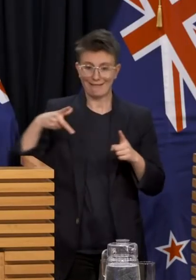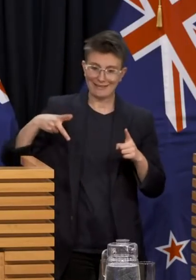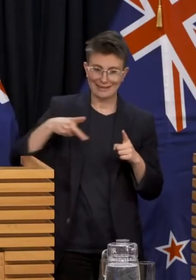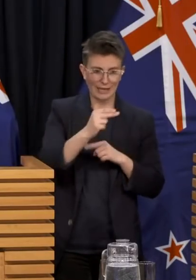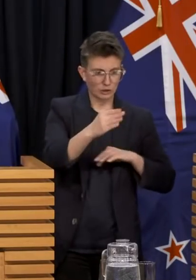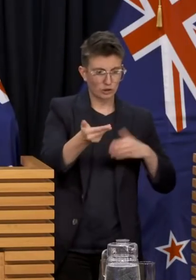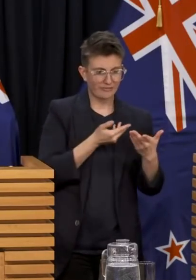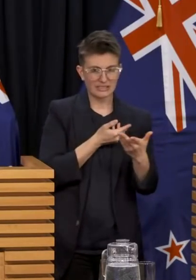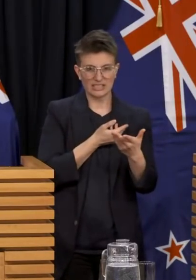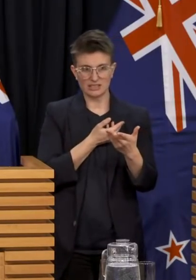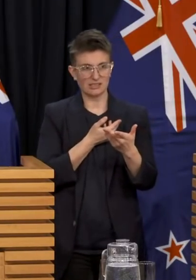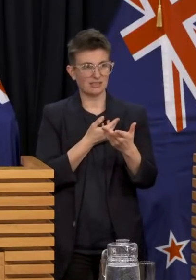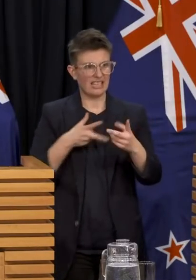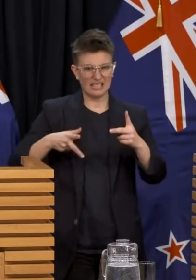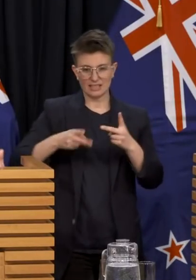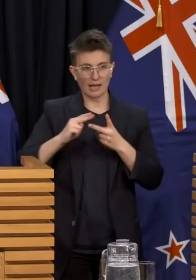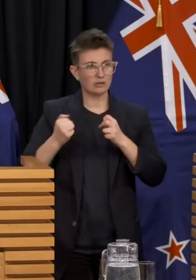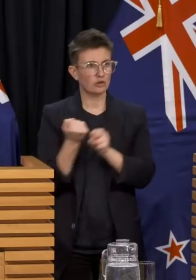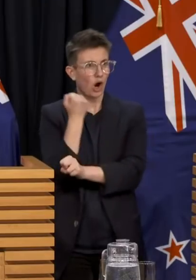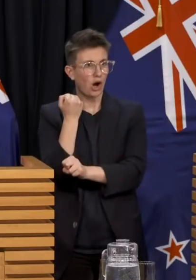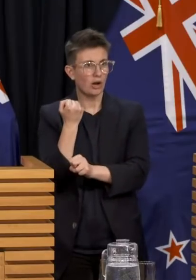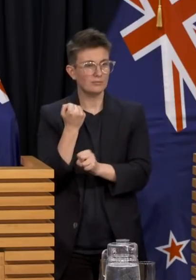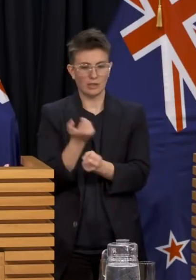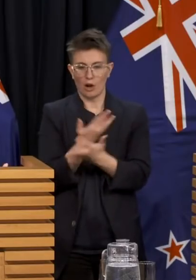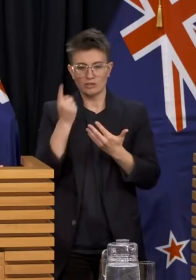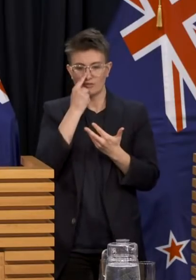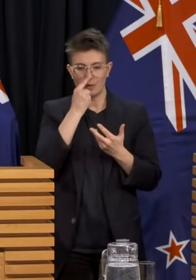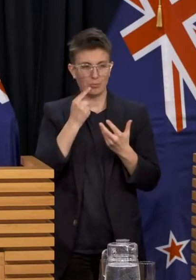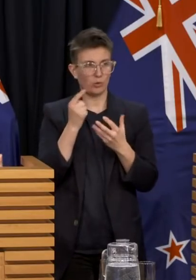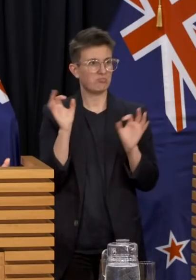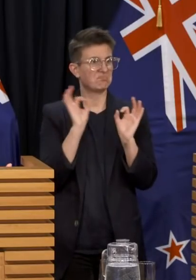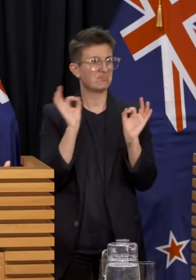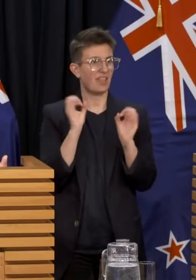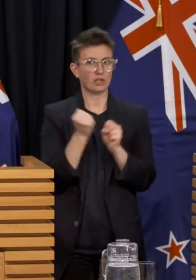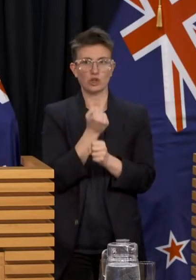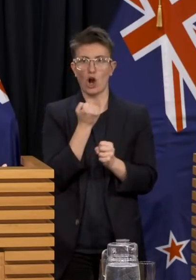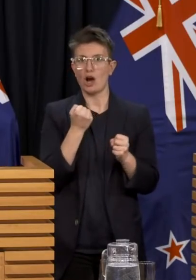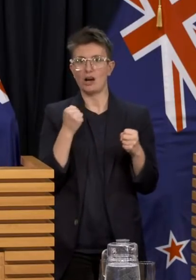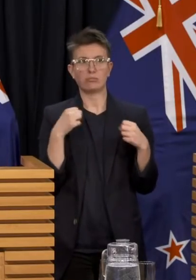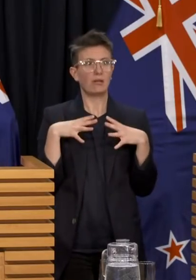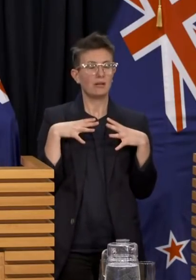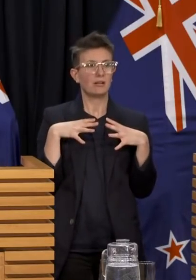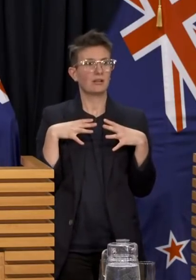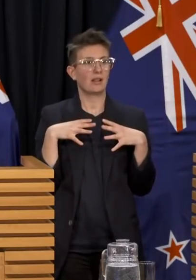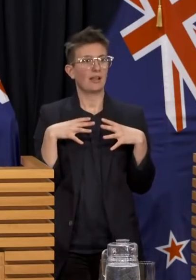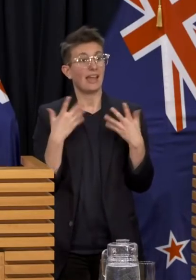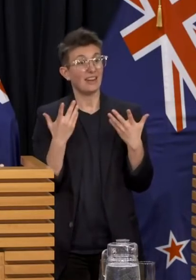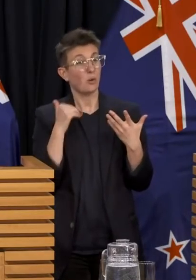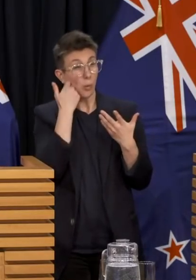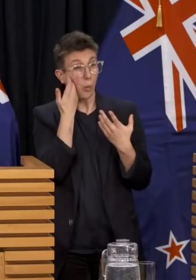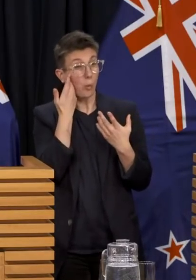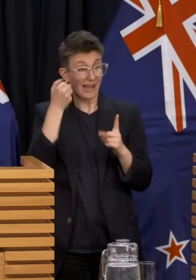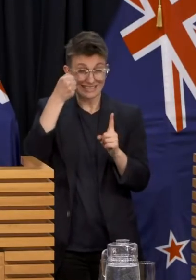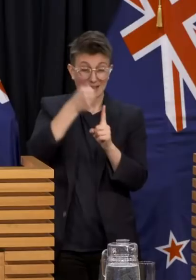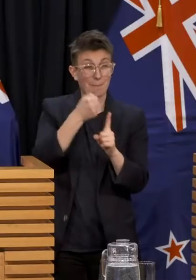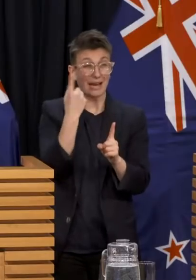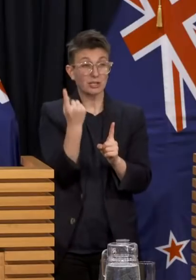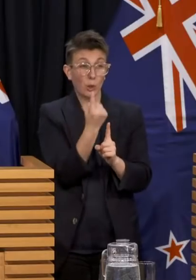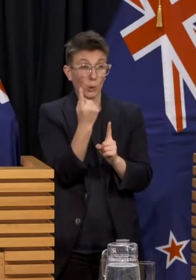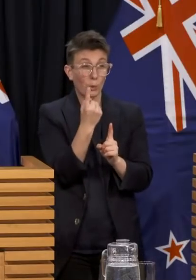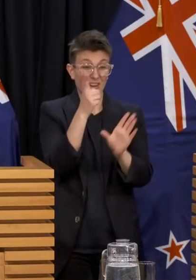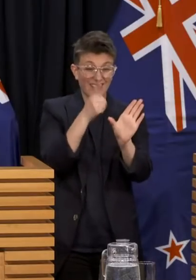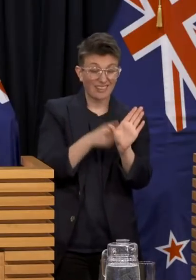situations with high-level unemployment, and it has predominantly been groups like young people and Māori who have paid the price of